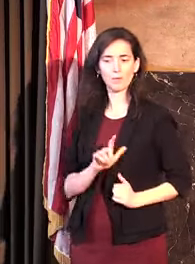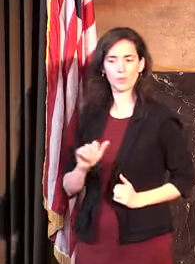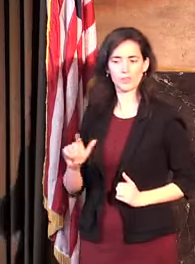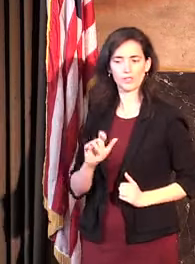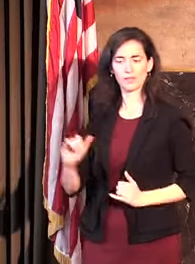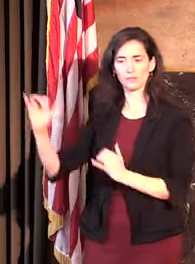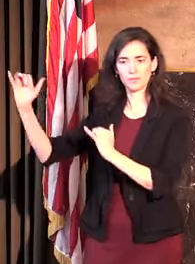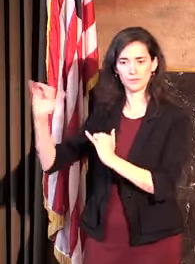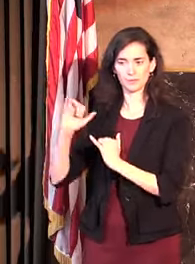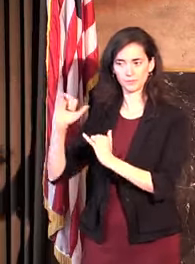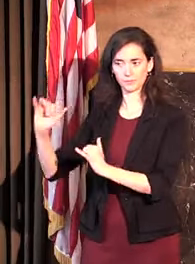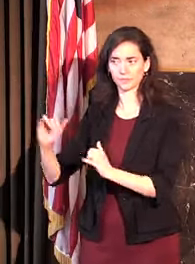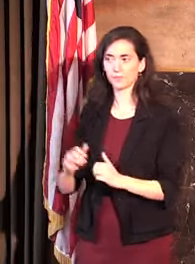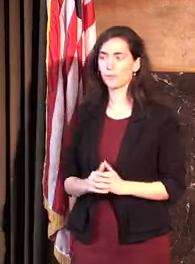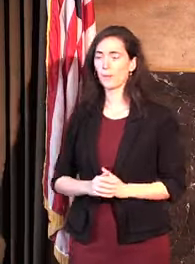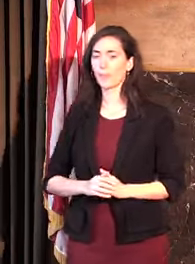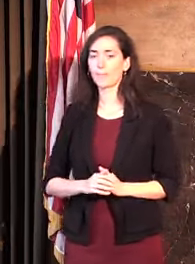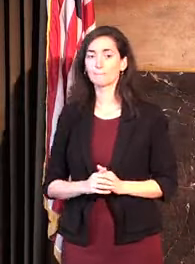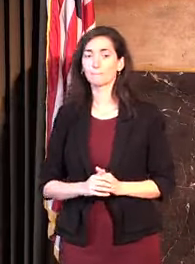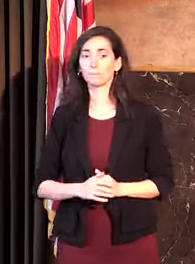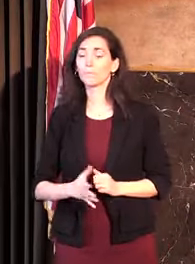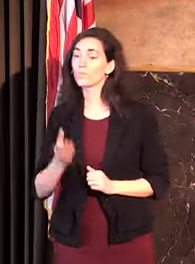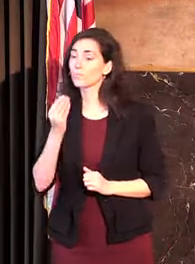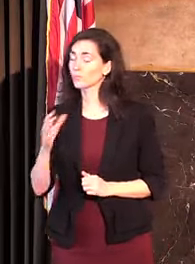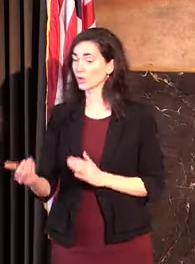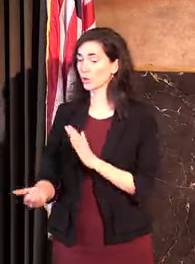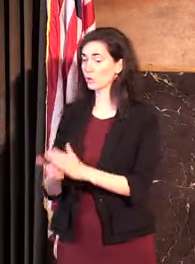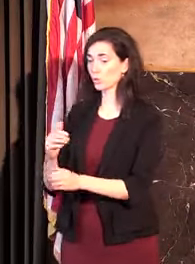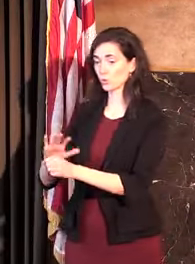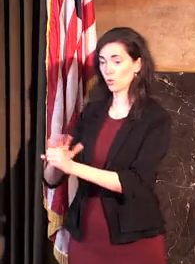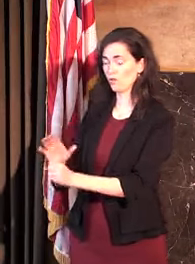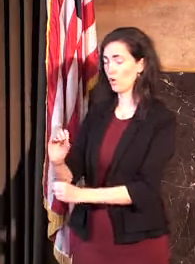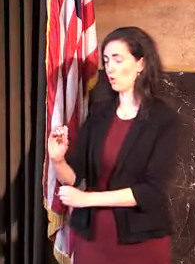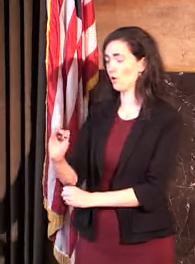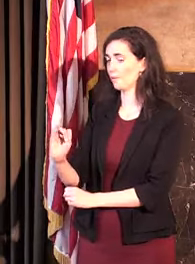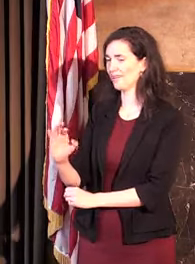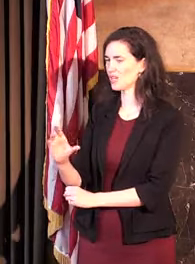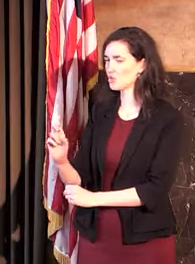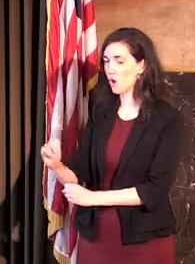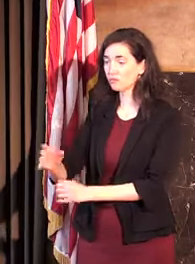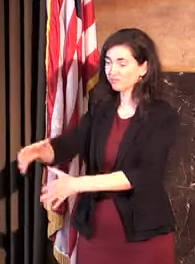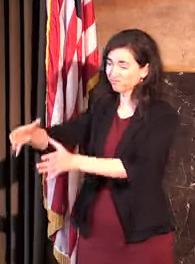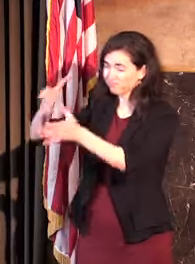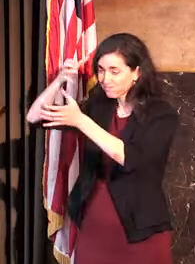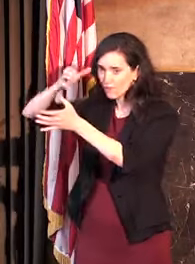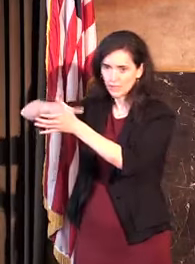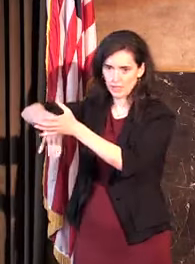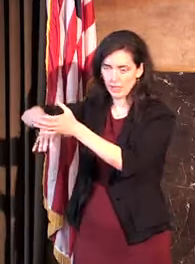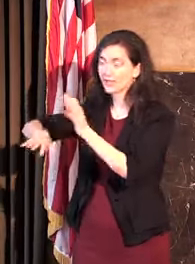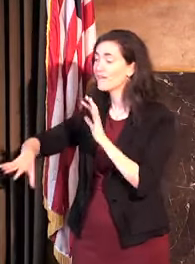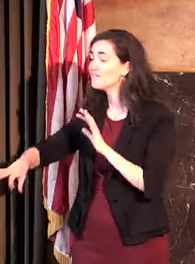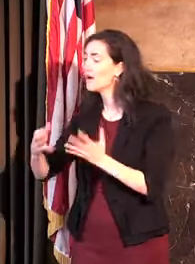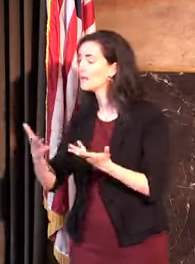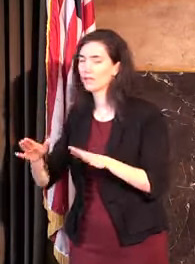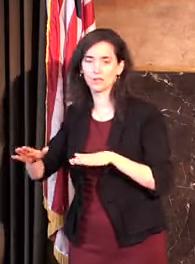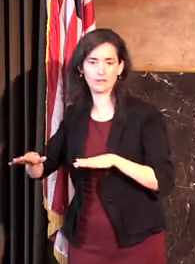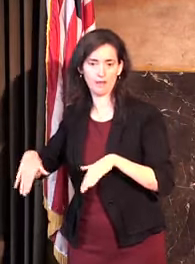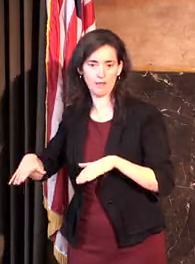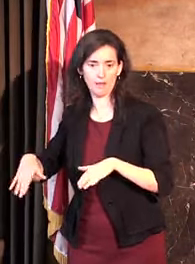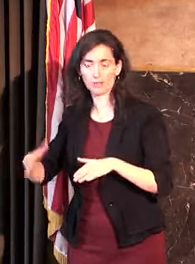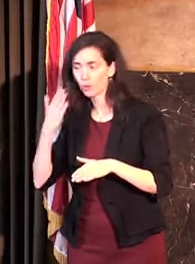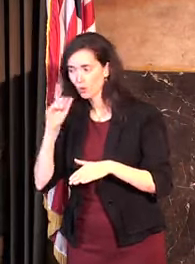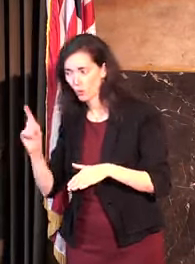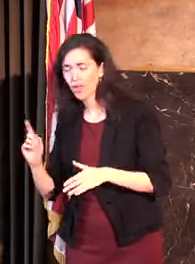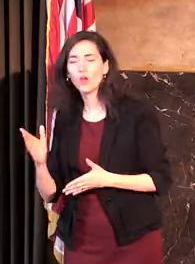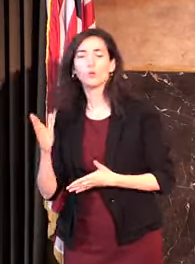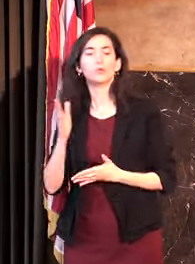And because we don't know much about Omicron, and because we haven't detected it here, some people are probably